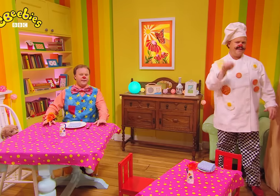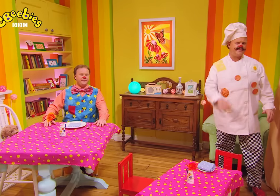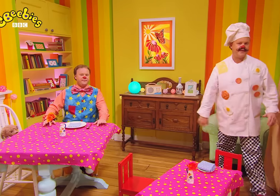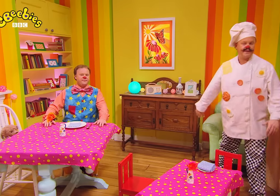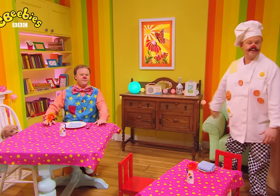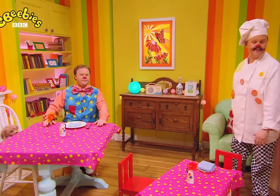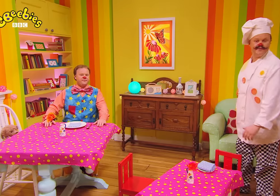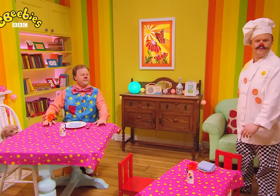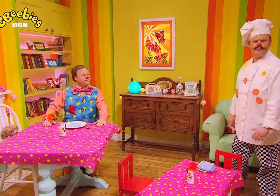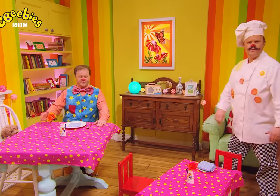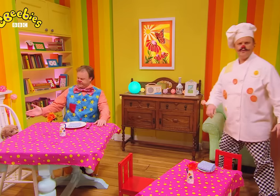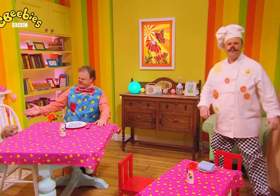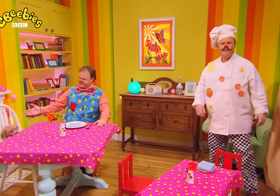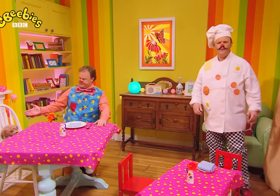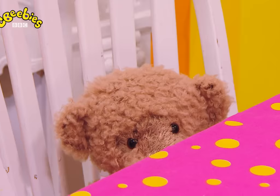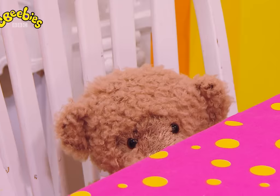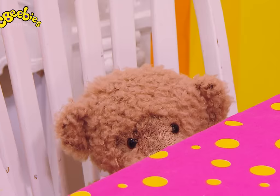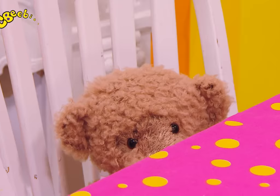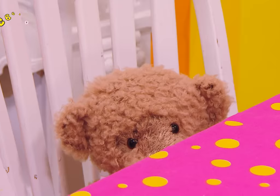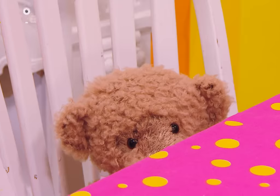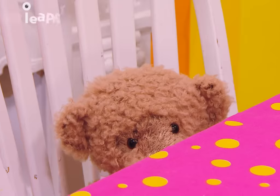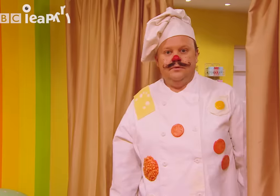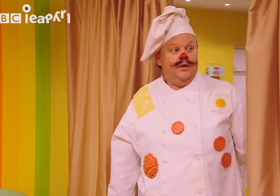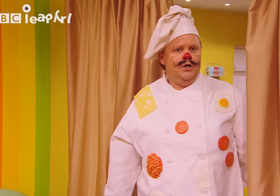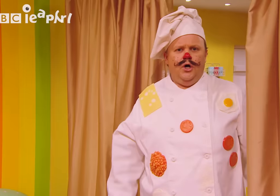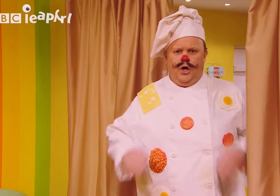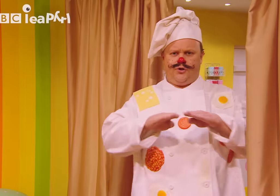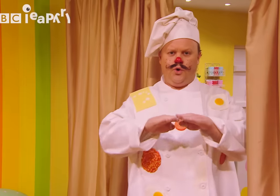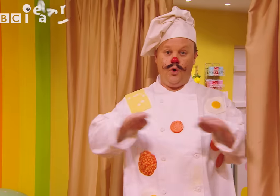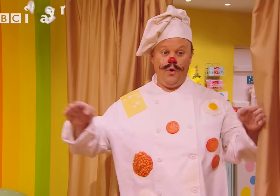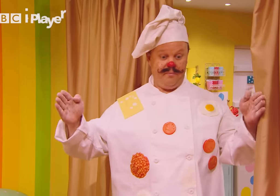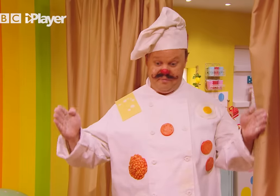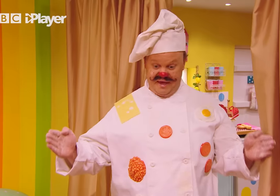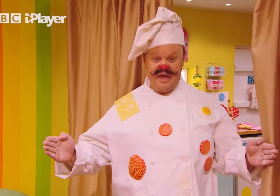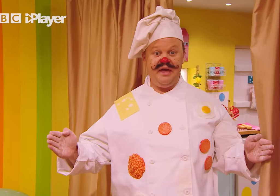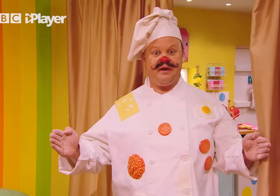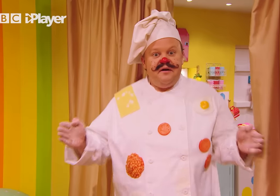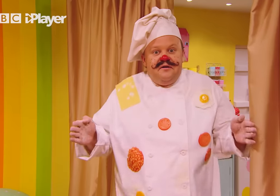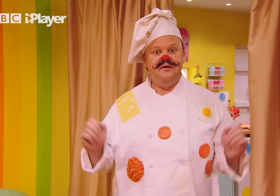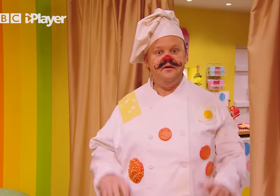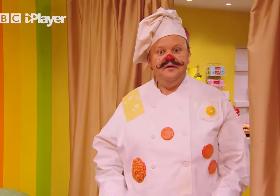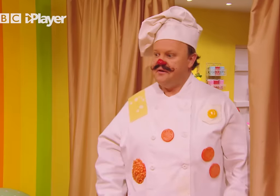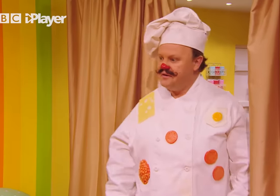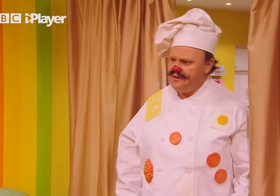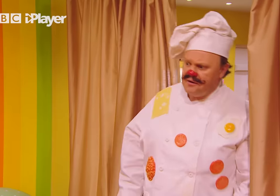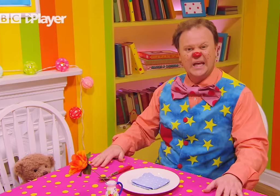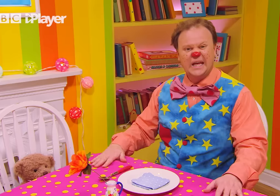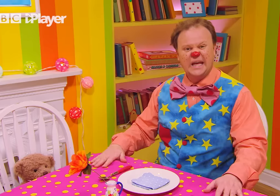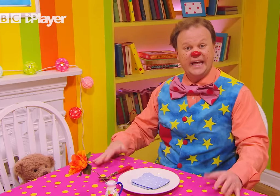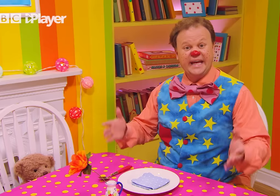Yes? This table is too big for Tumble Ted. Too big? Yes. Do you have a